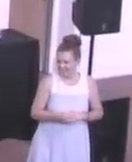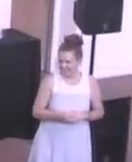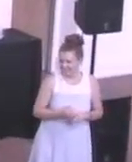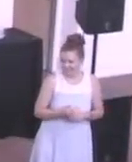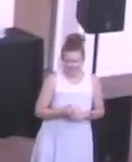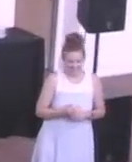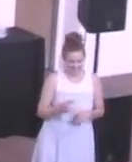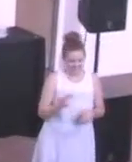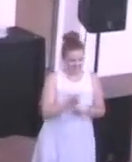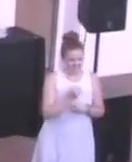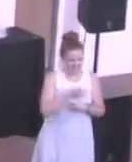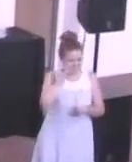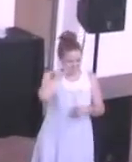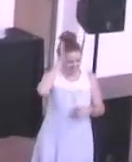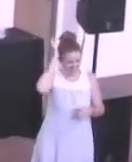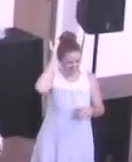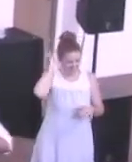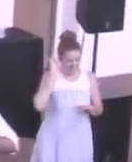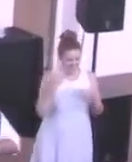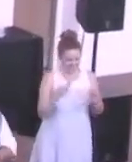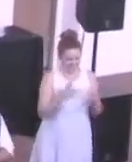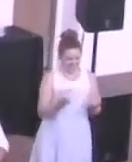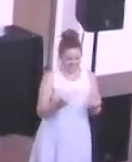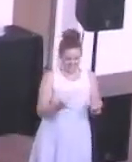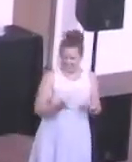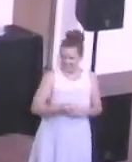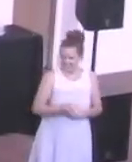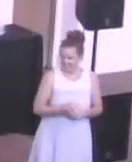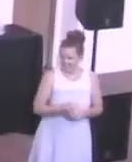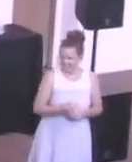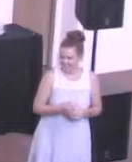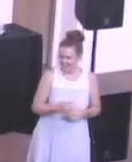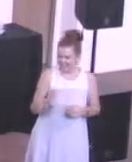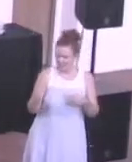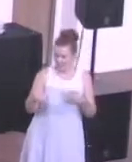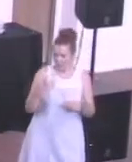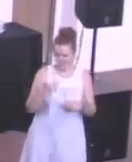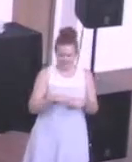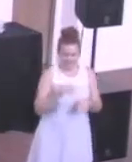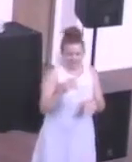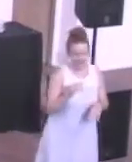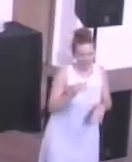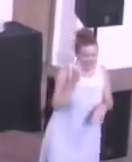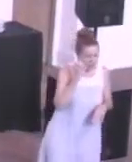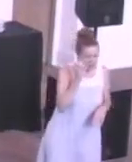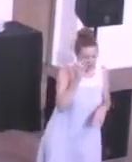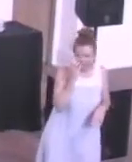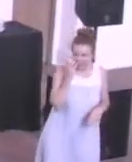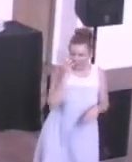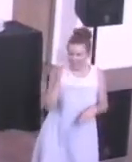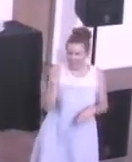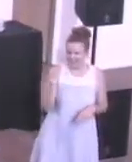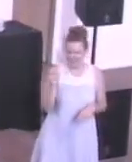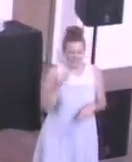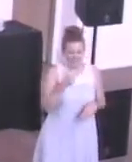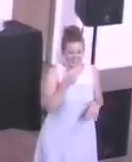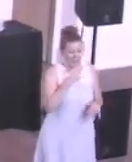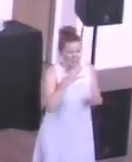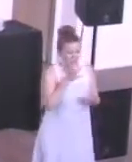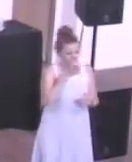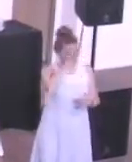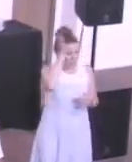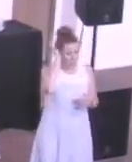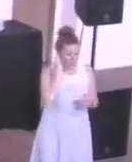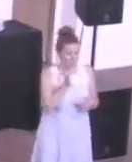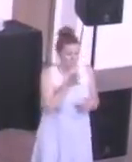ow! Okay. When I called on the phone and talked to his mom, he's like, I want a mohawk, Mom!